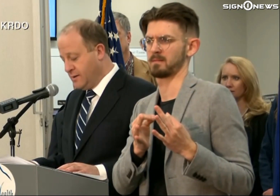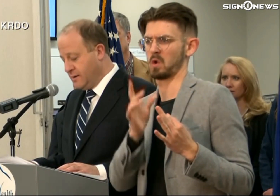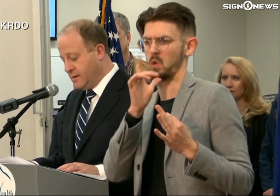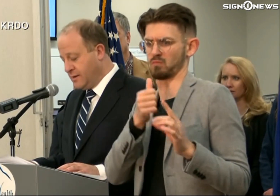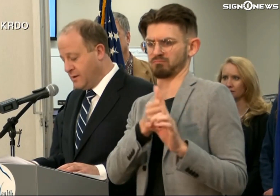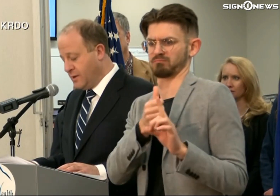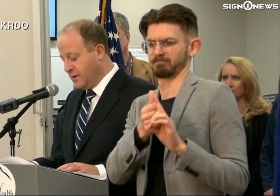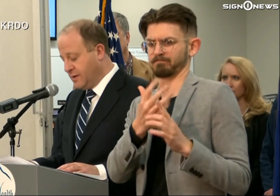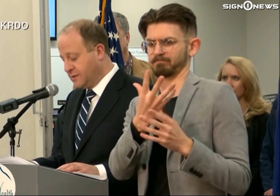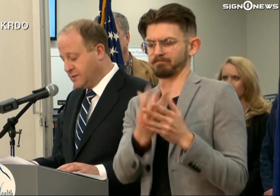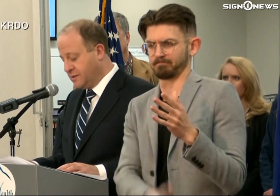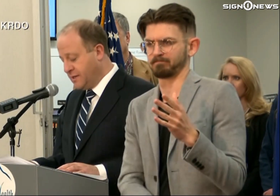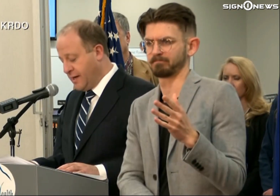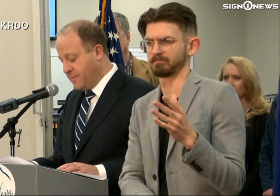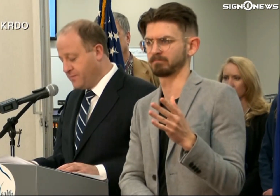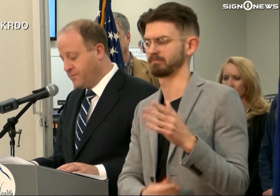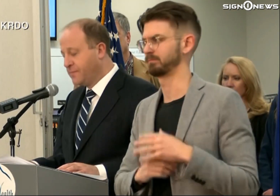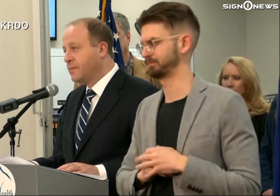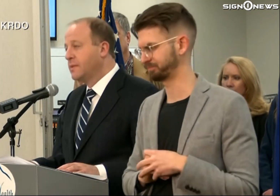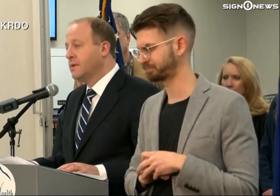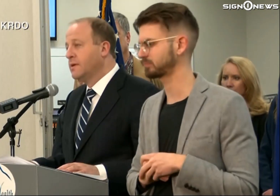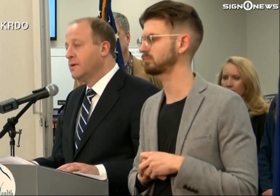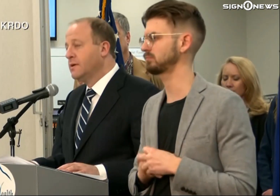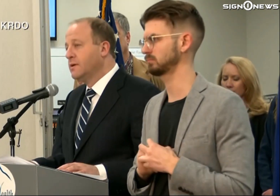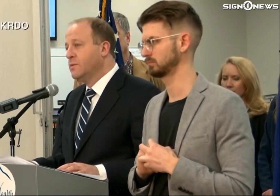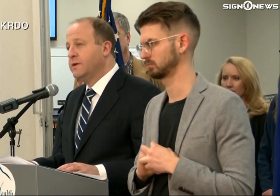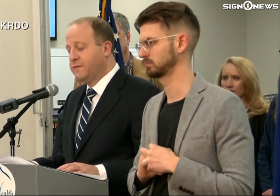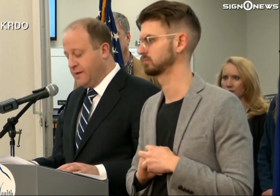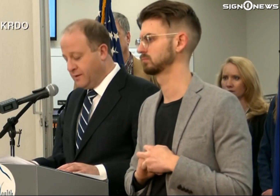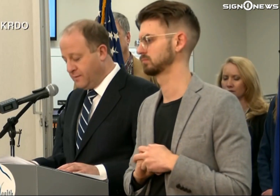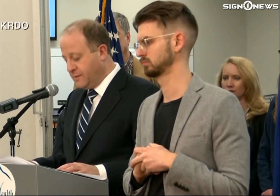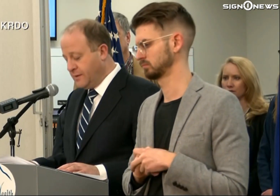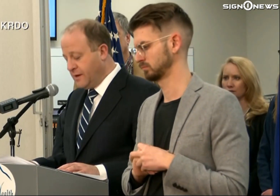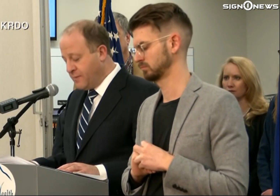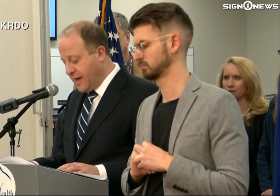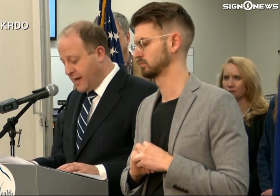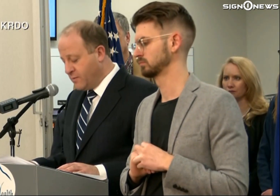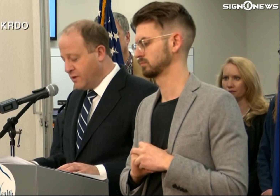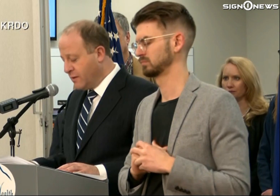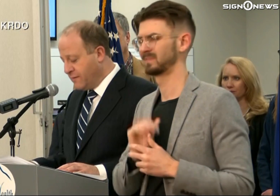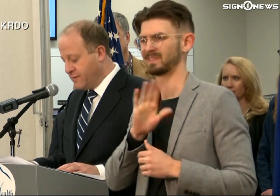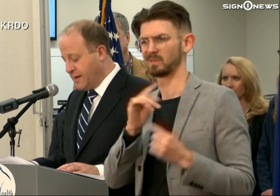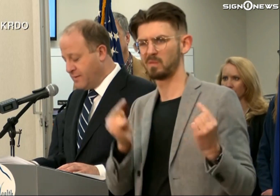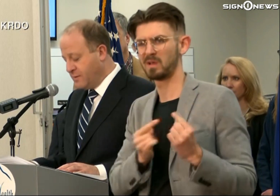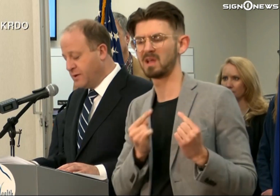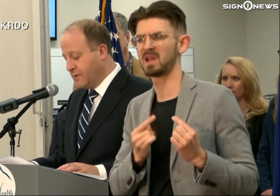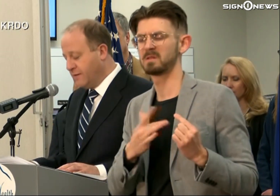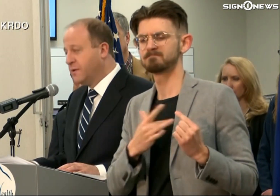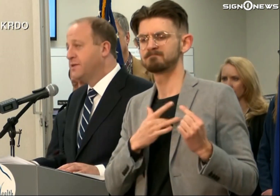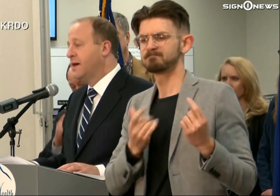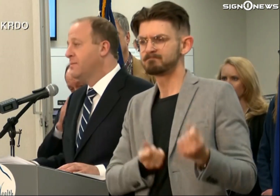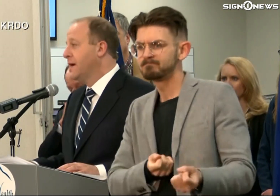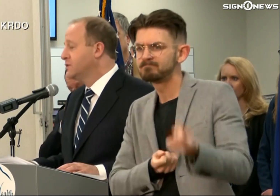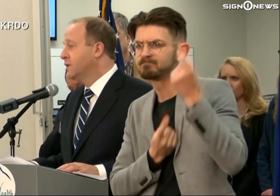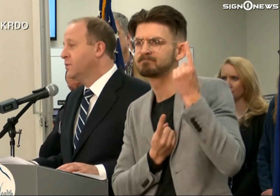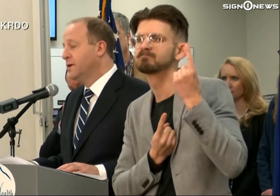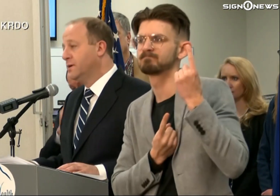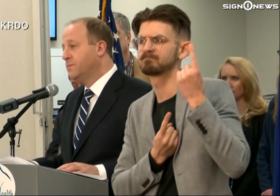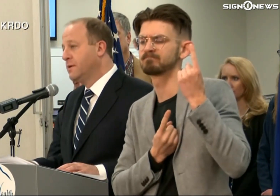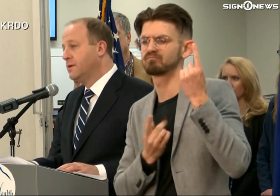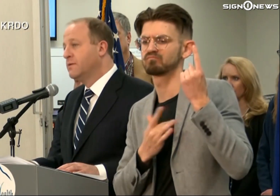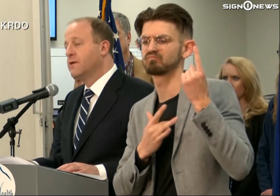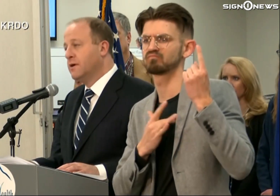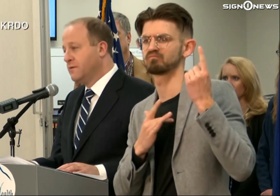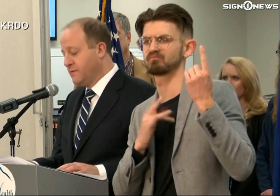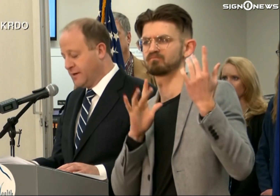Coloradan that we lost today. We feel their pain, we grieve for them, and we grieve with them, as we